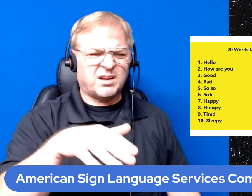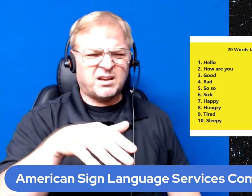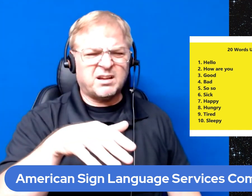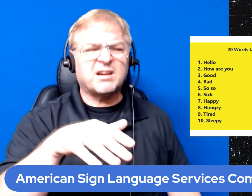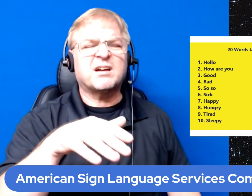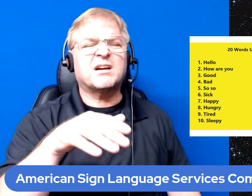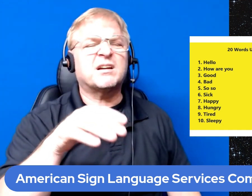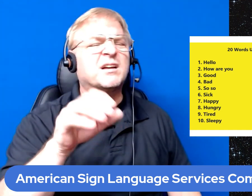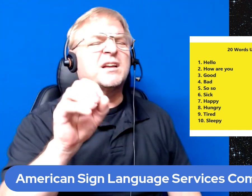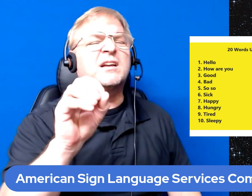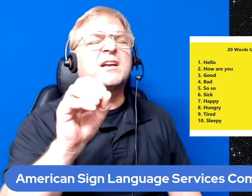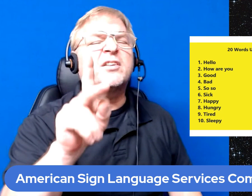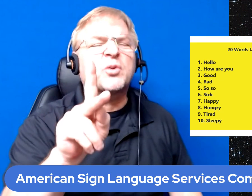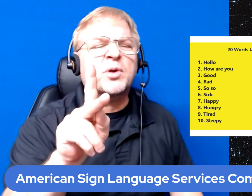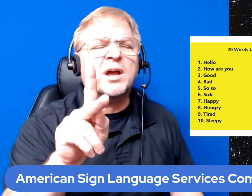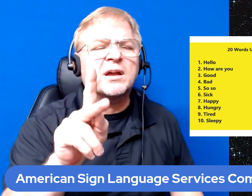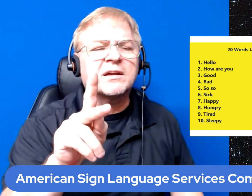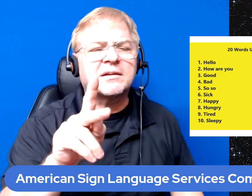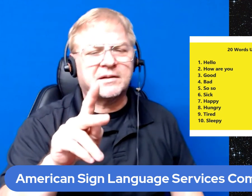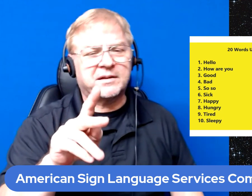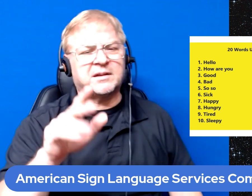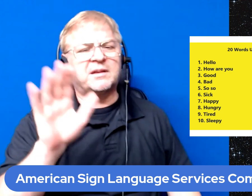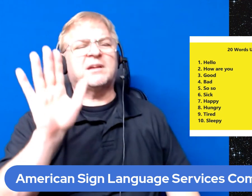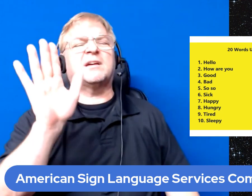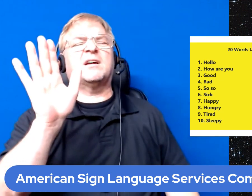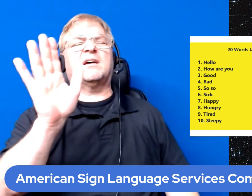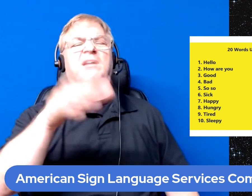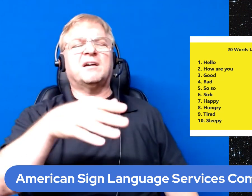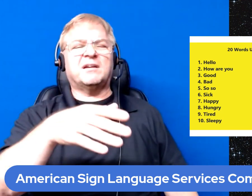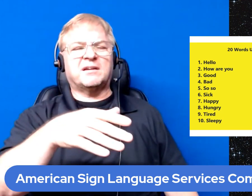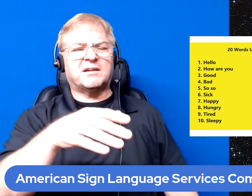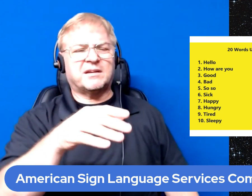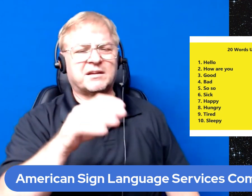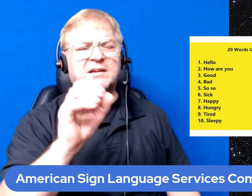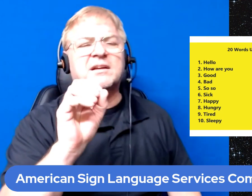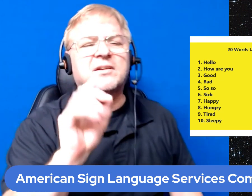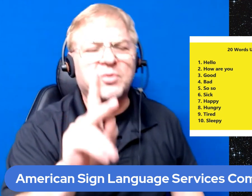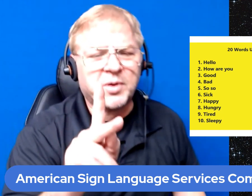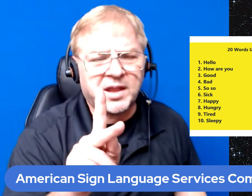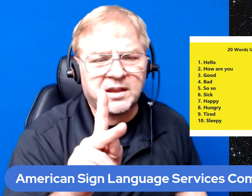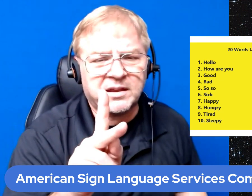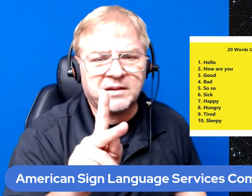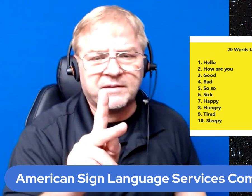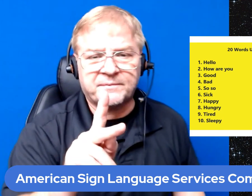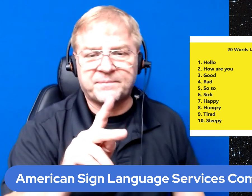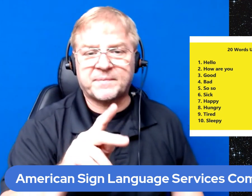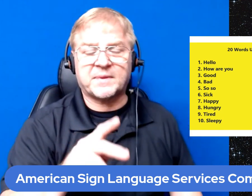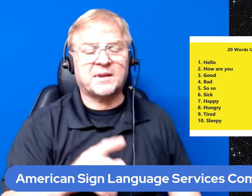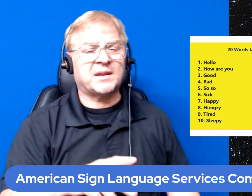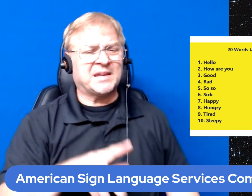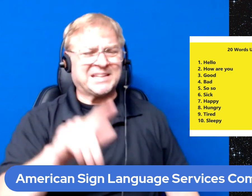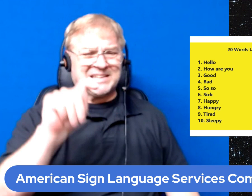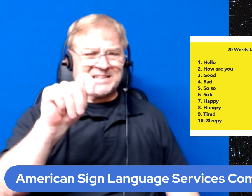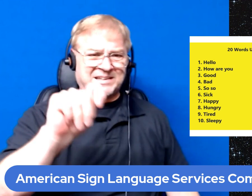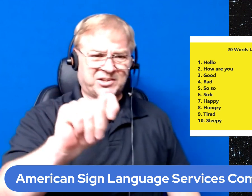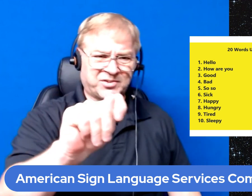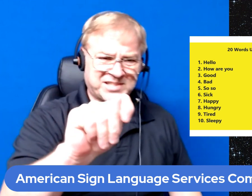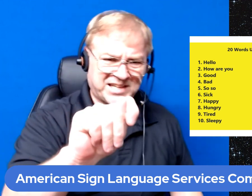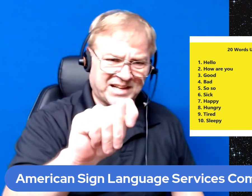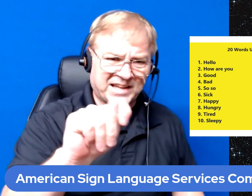Uh, it's okay. Uh, it's okay. Your T like